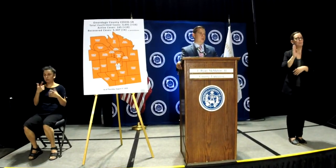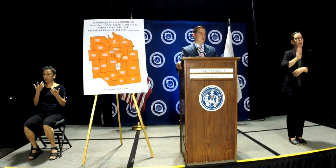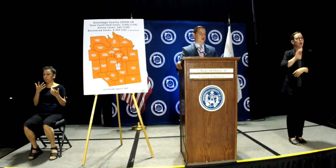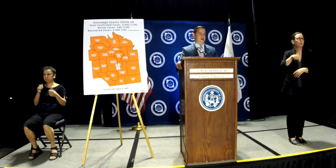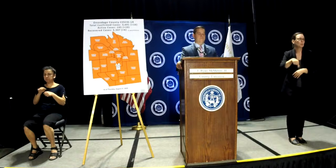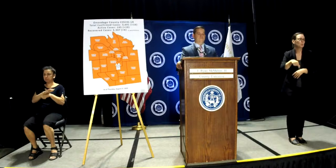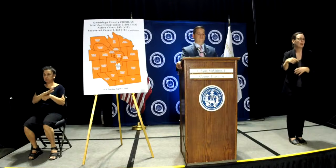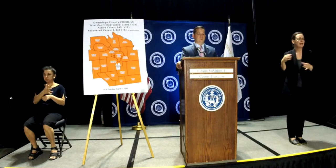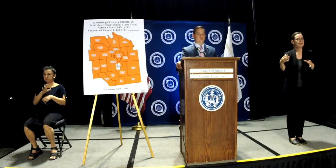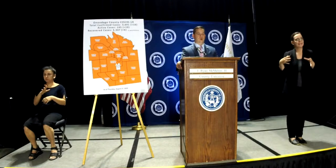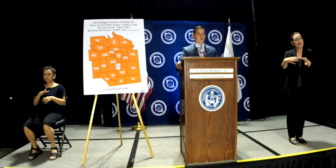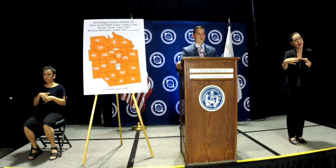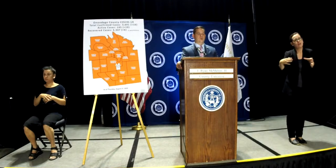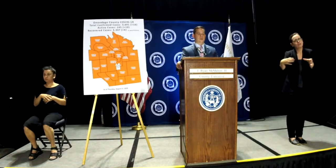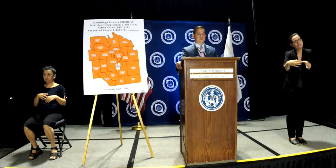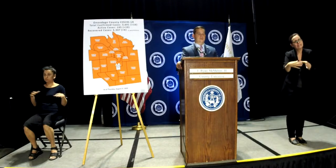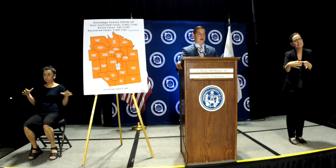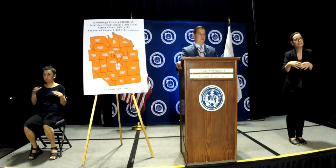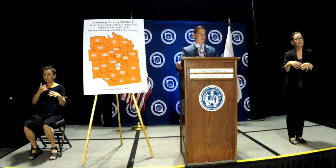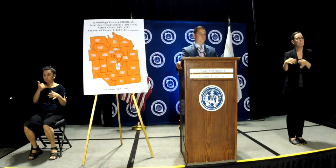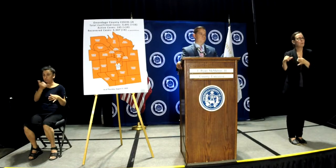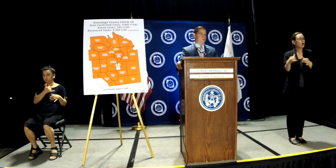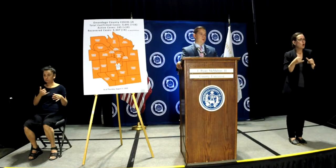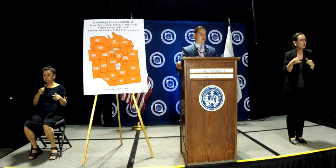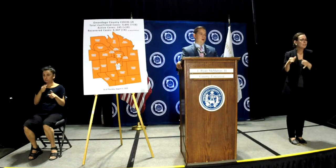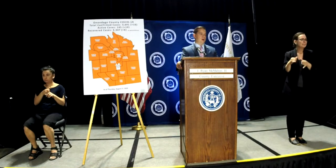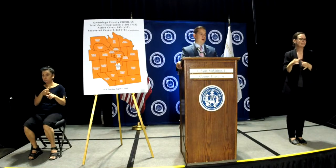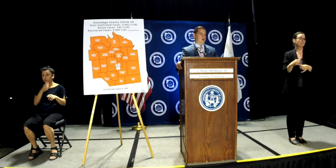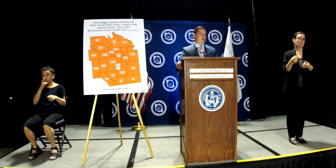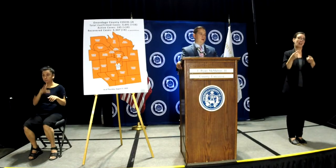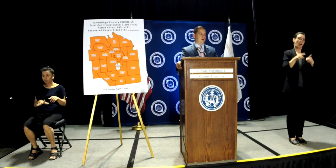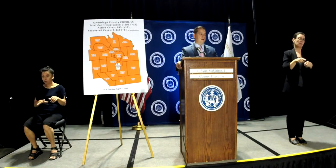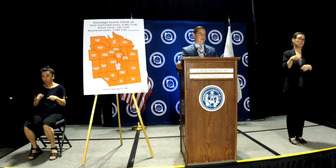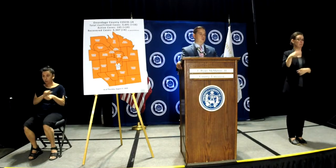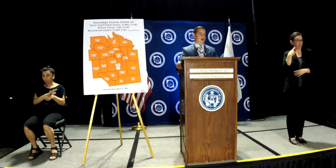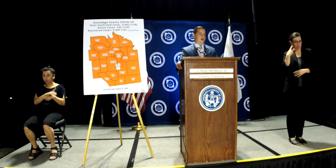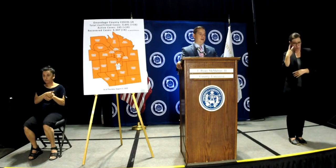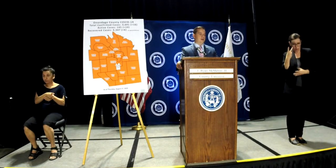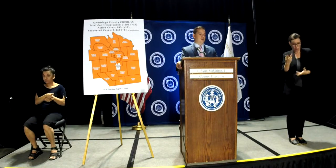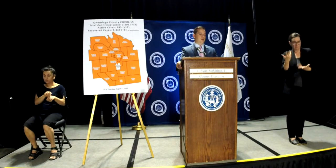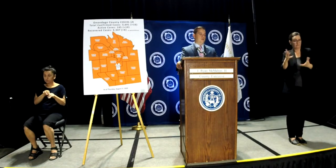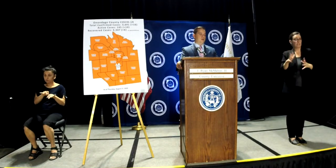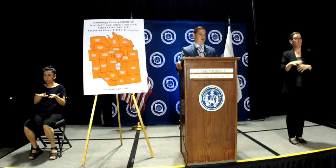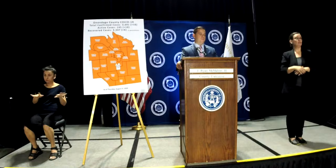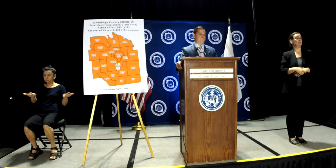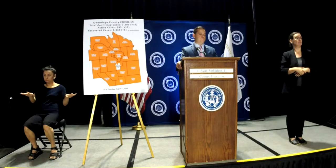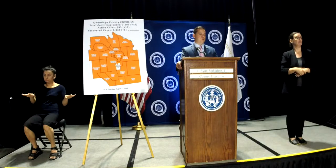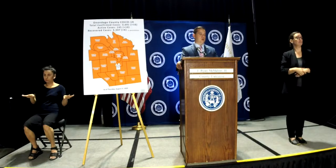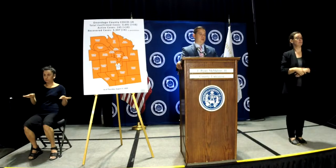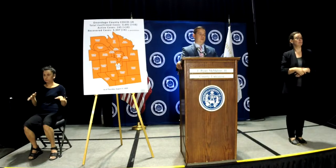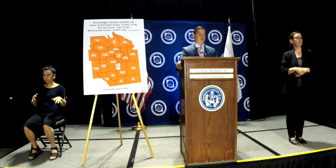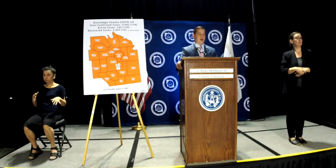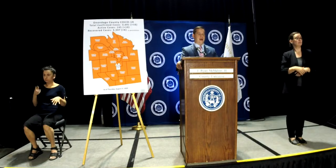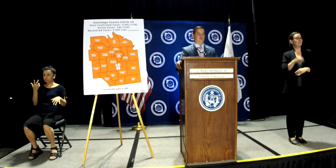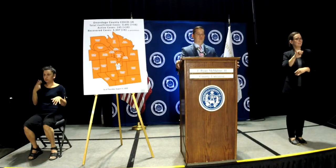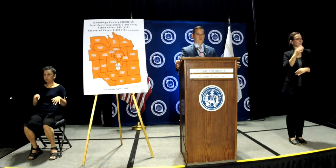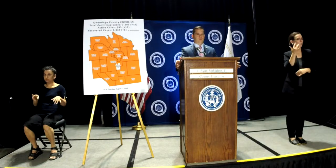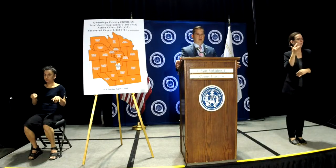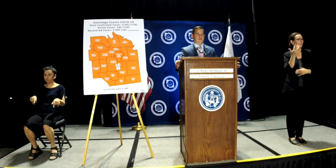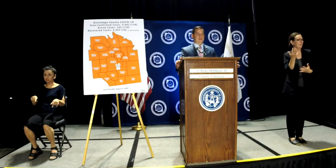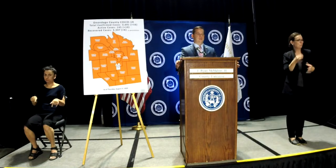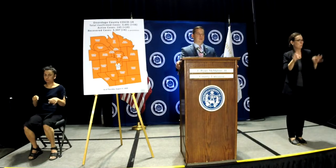gathering. So those things have happened, and that's why we've certainly, if you